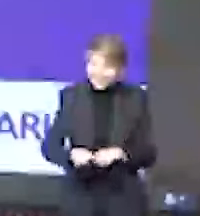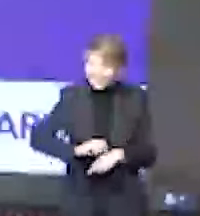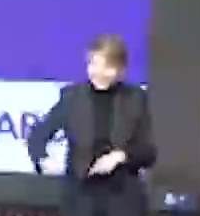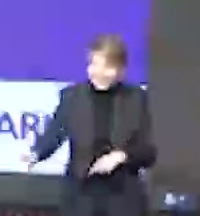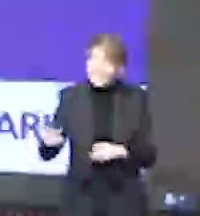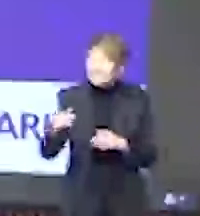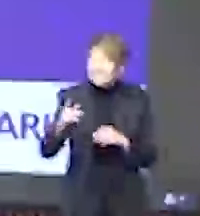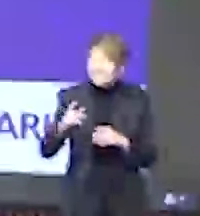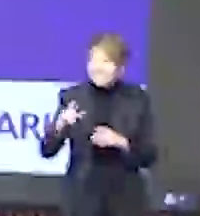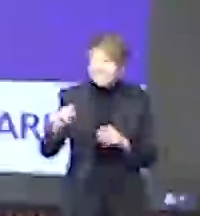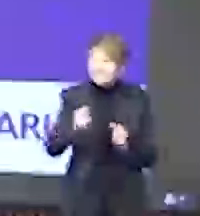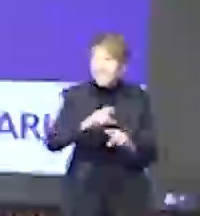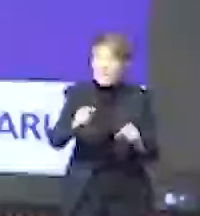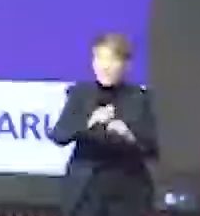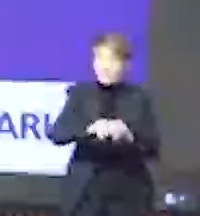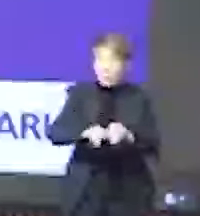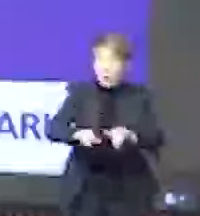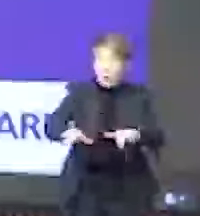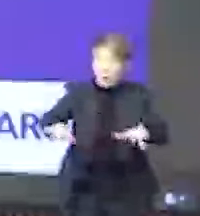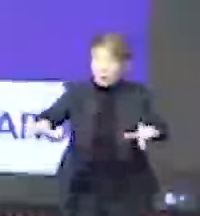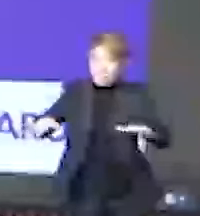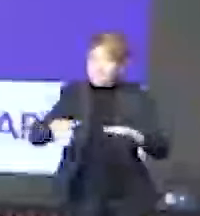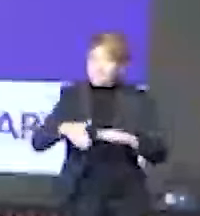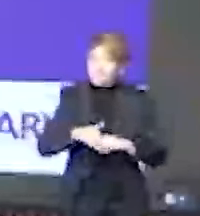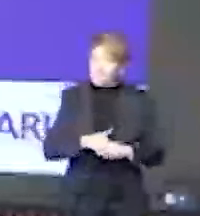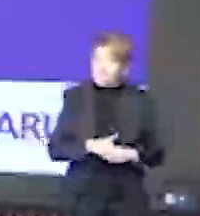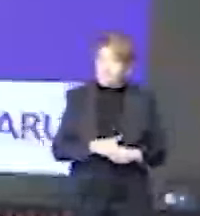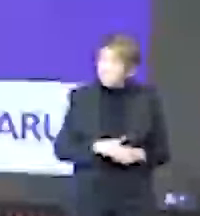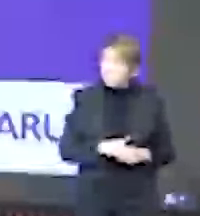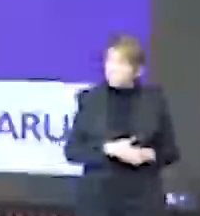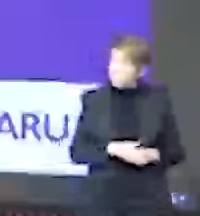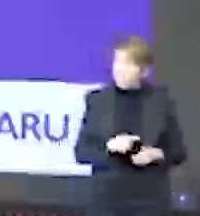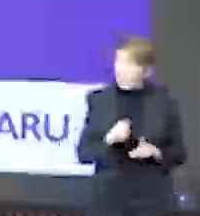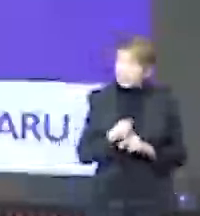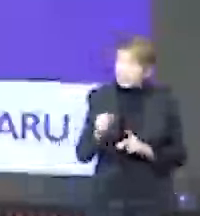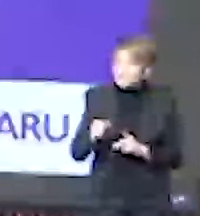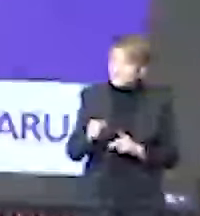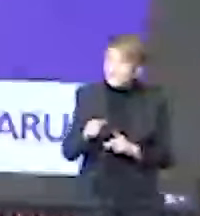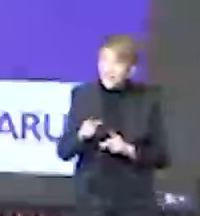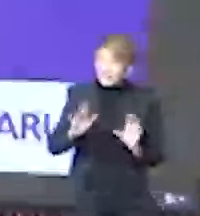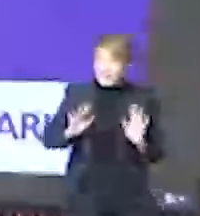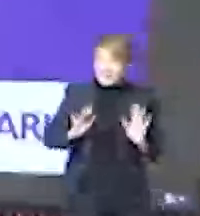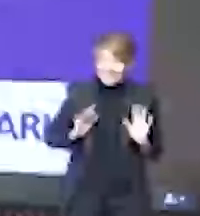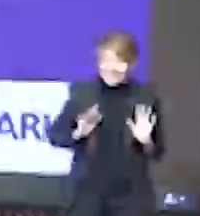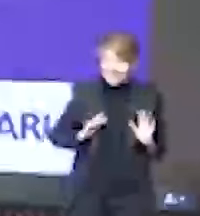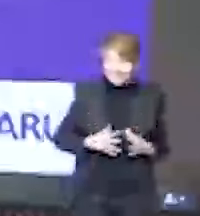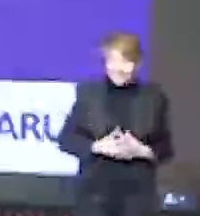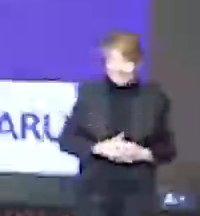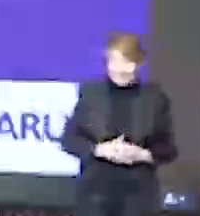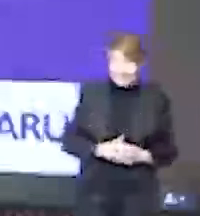you do notice it. It absolutely does. It should never be all that you do,